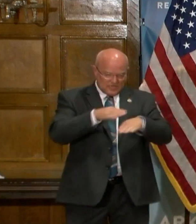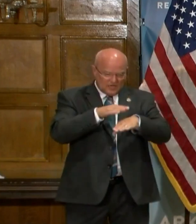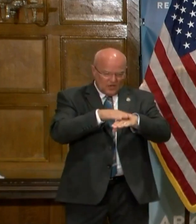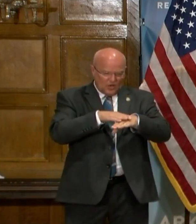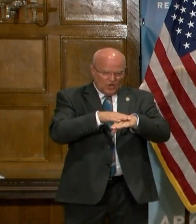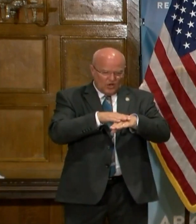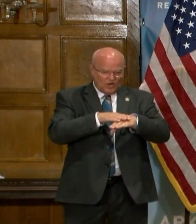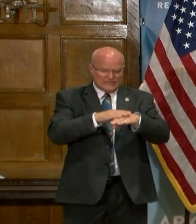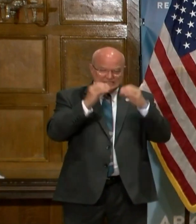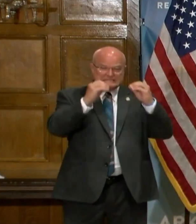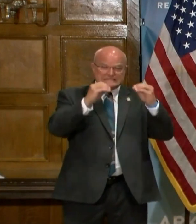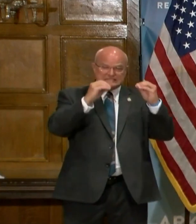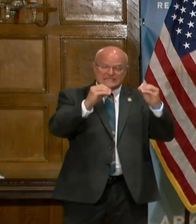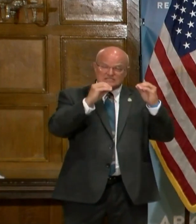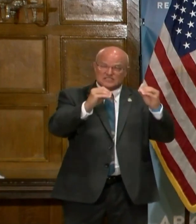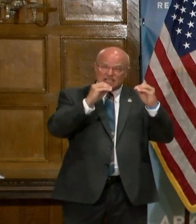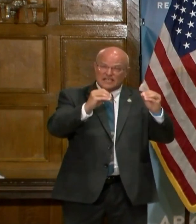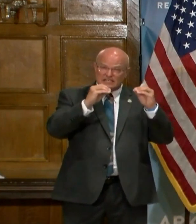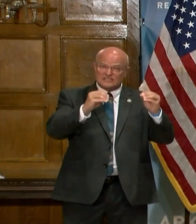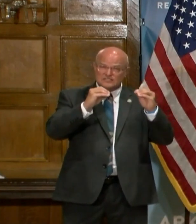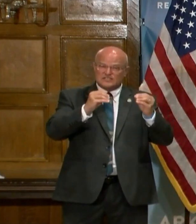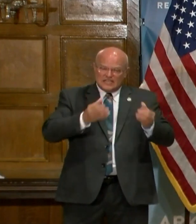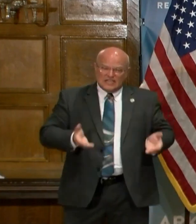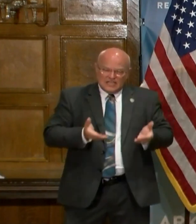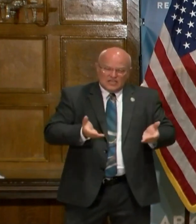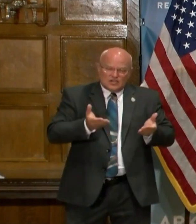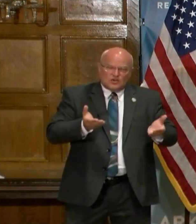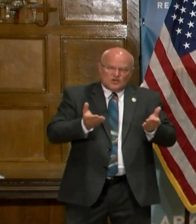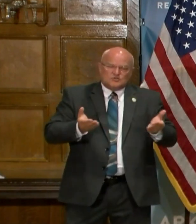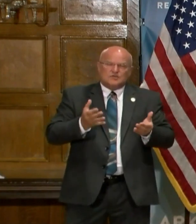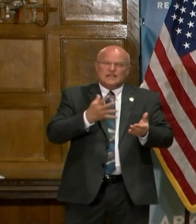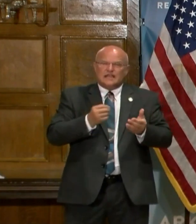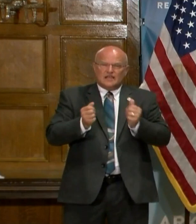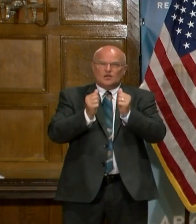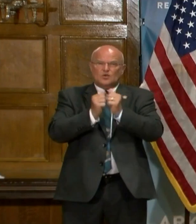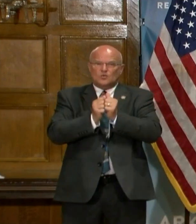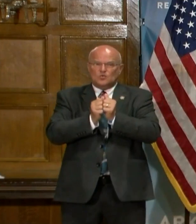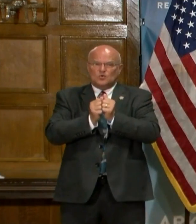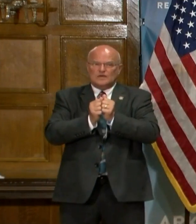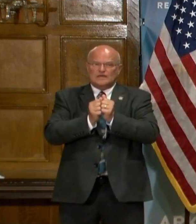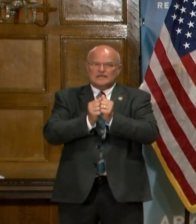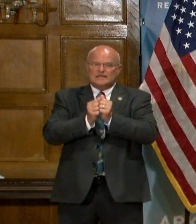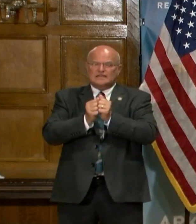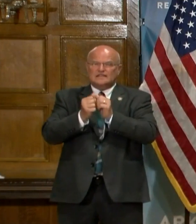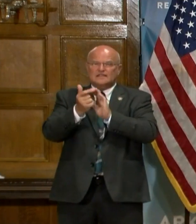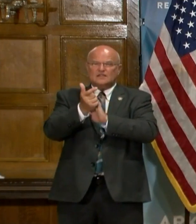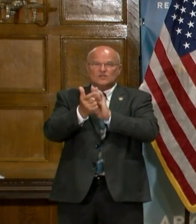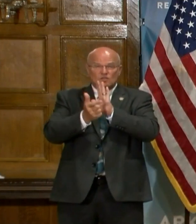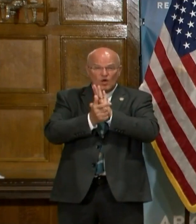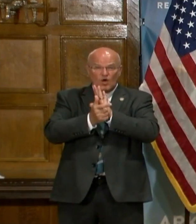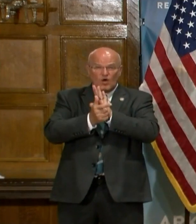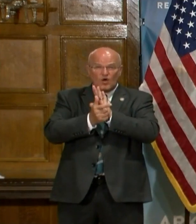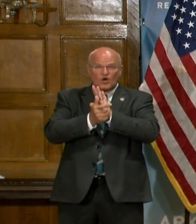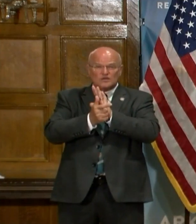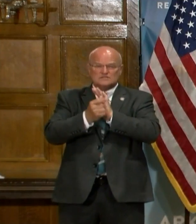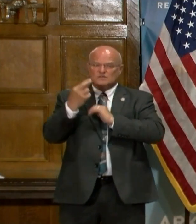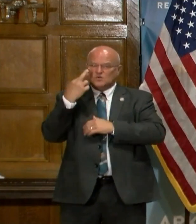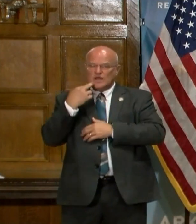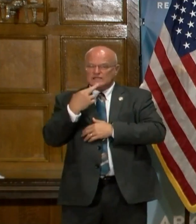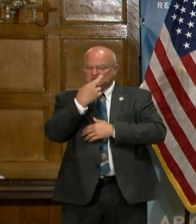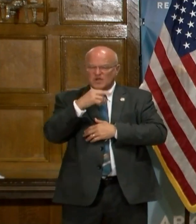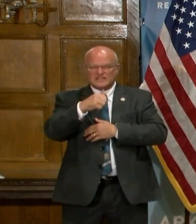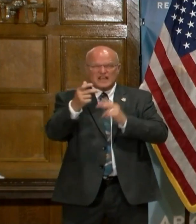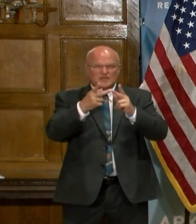on education and encouragement and with enforcement in the restaurants and